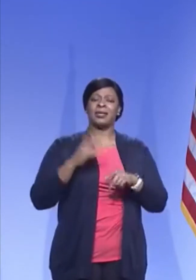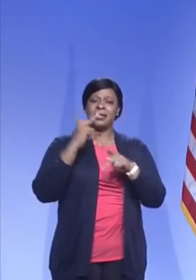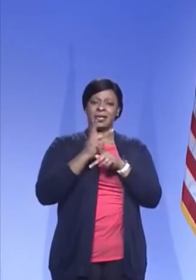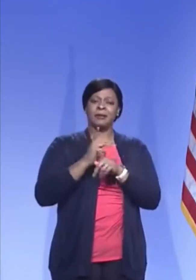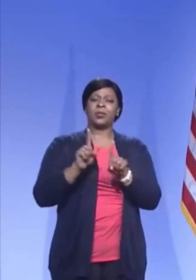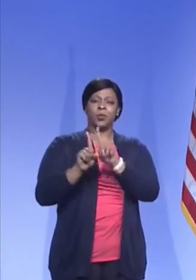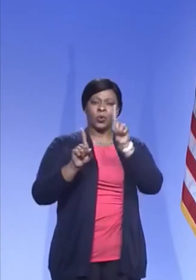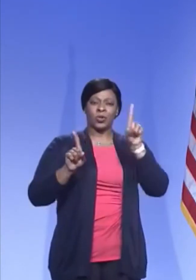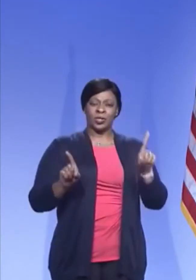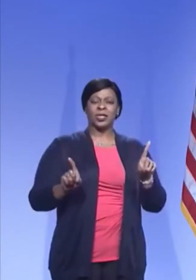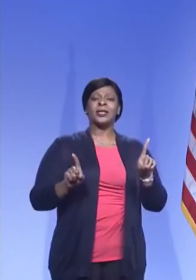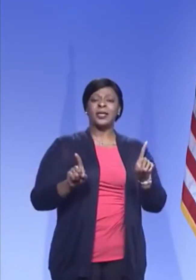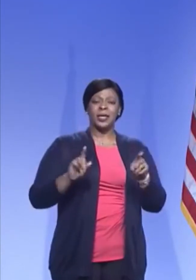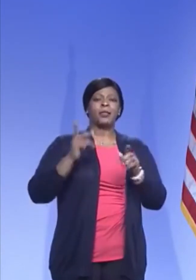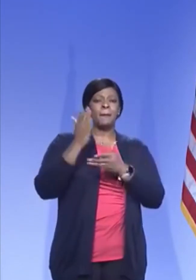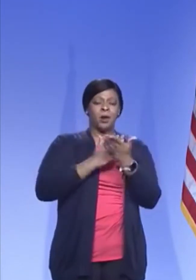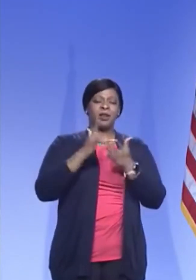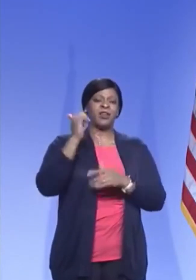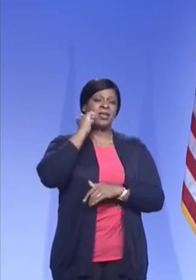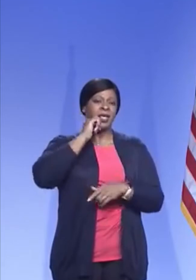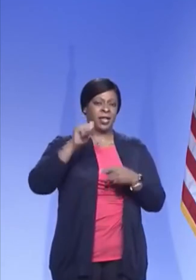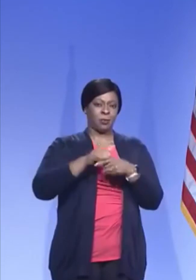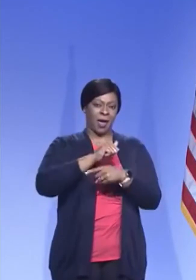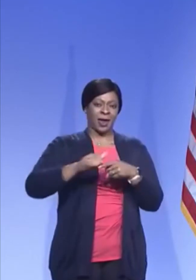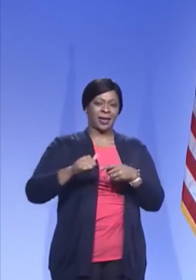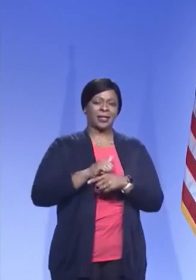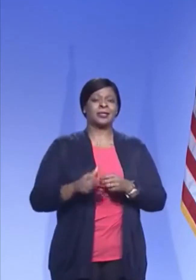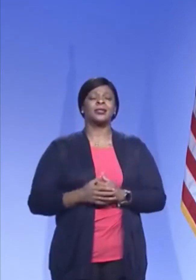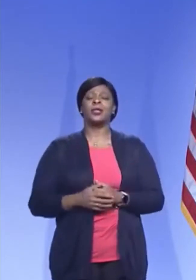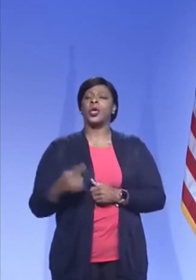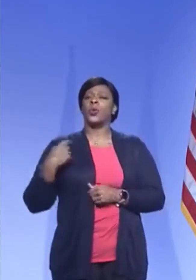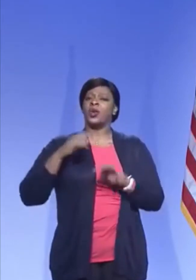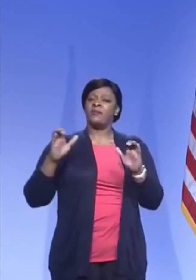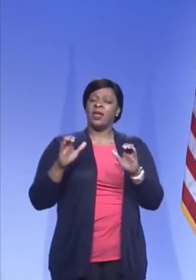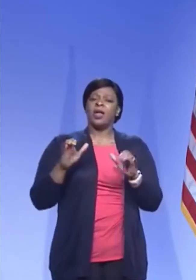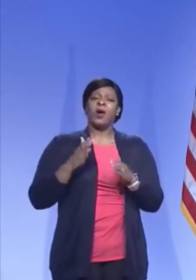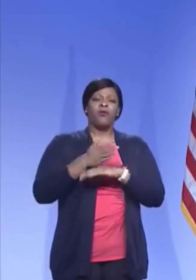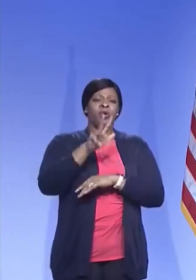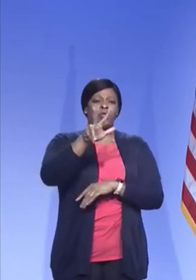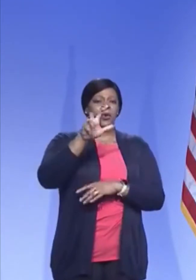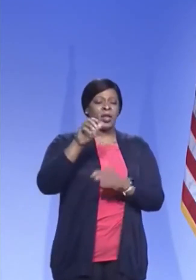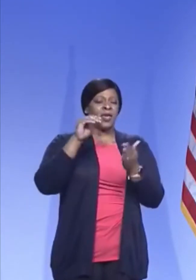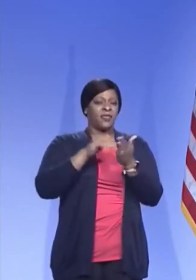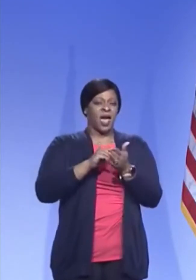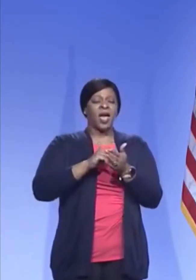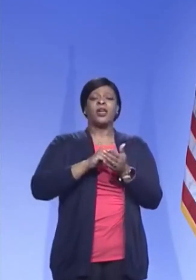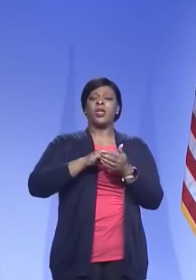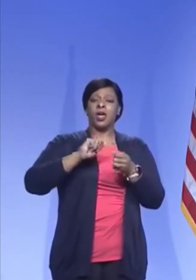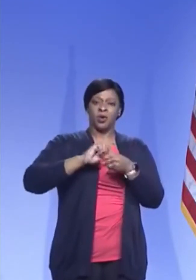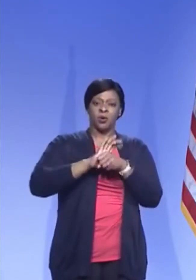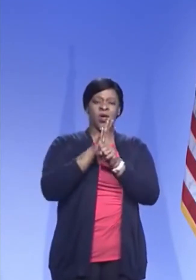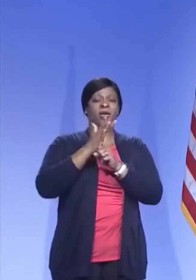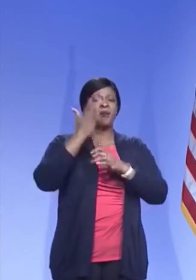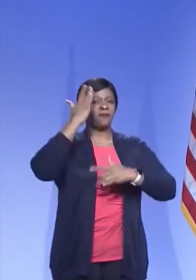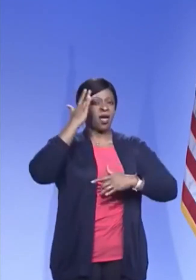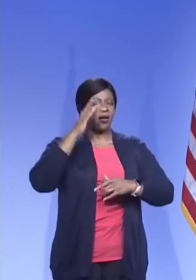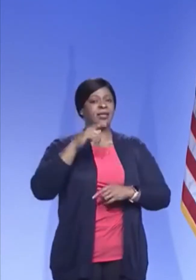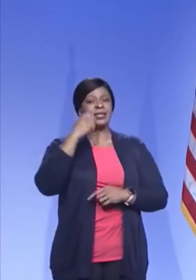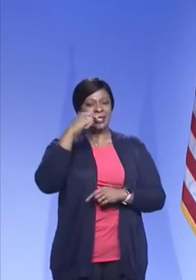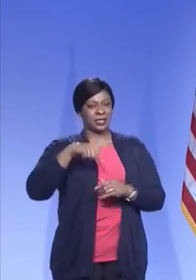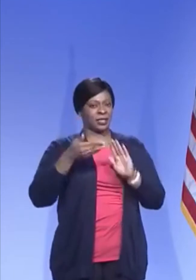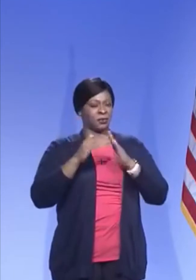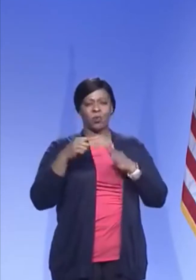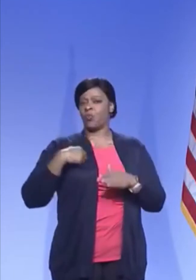social distancing as a part of your daily practices. We've conducted over 300,000 coronavirus tests here in this community, and we're